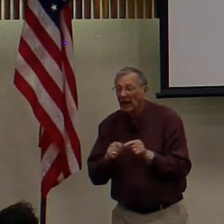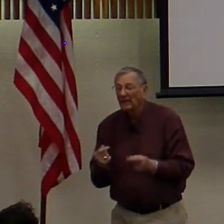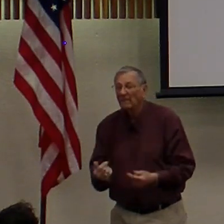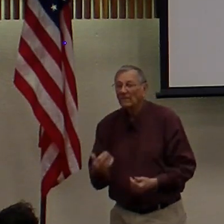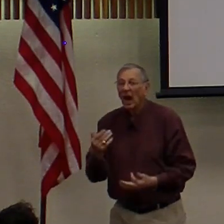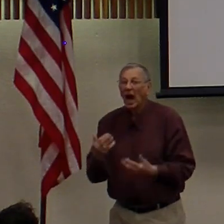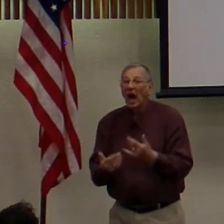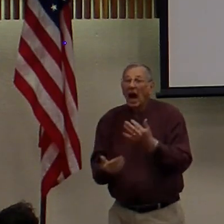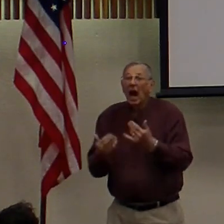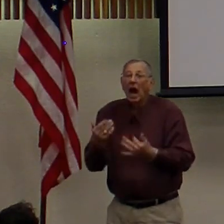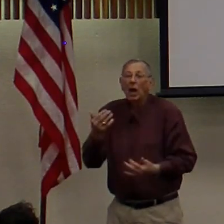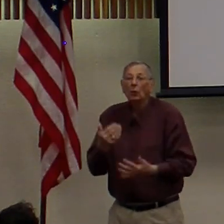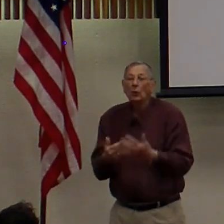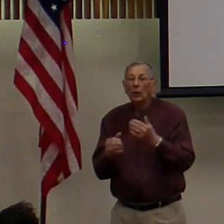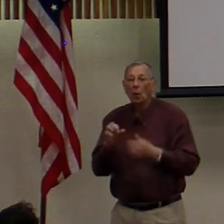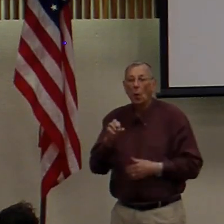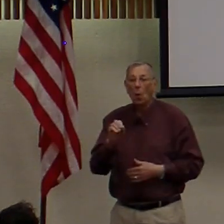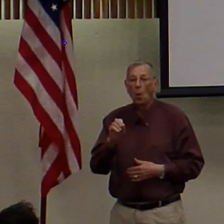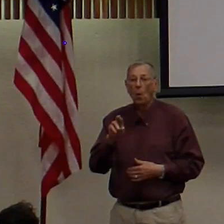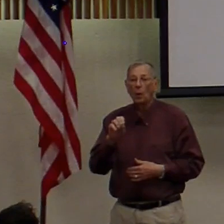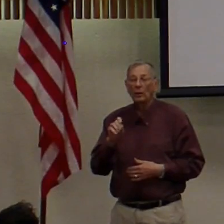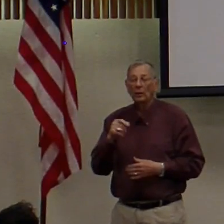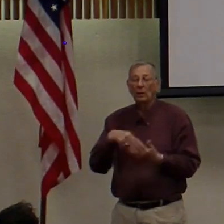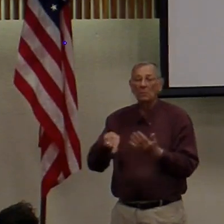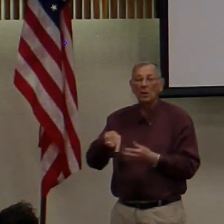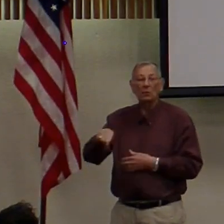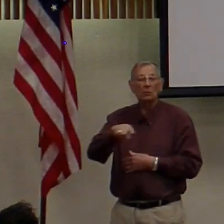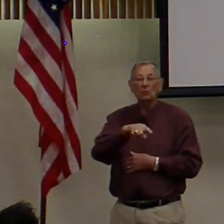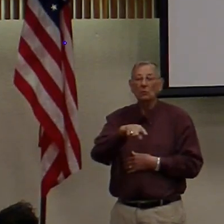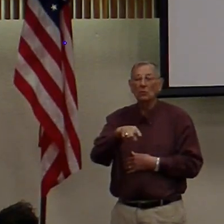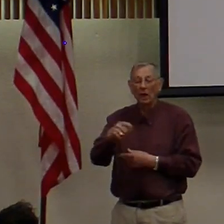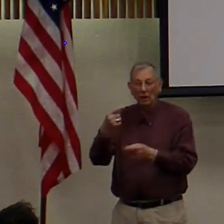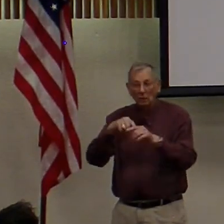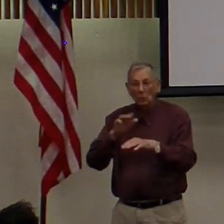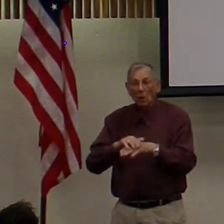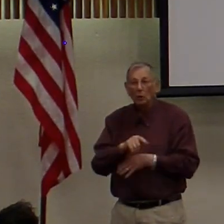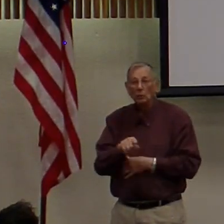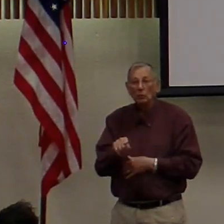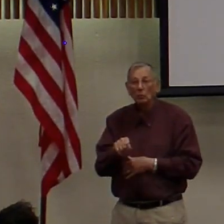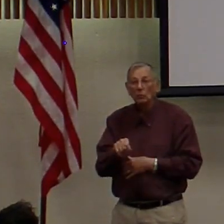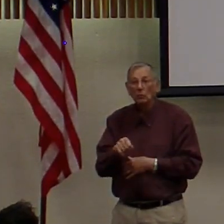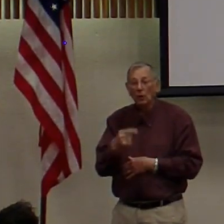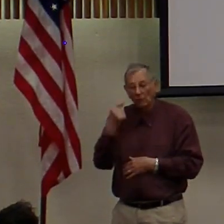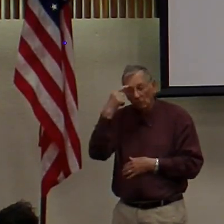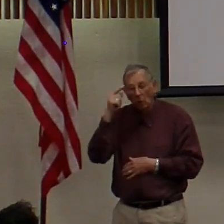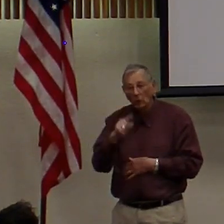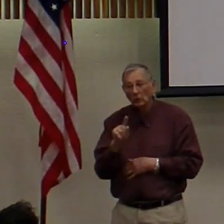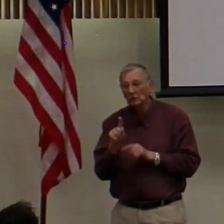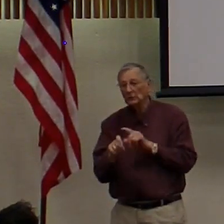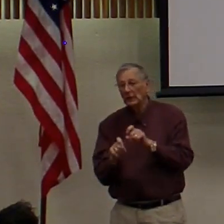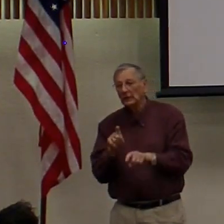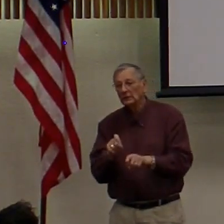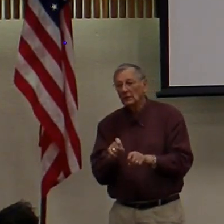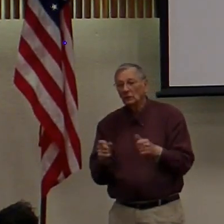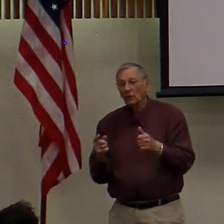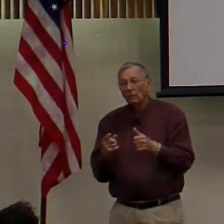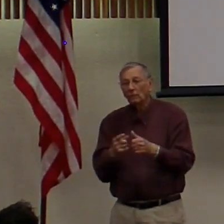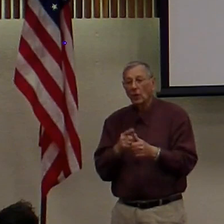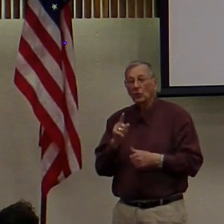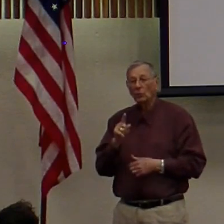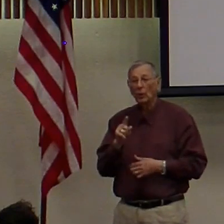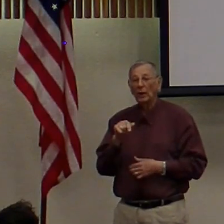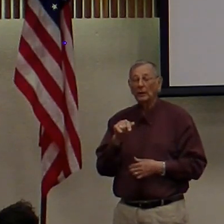fiery ordeal among you, which comes upon you for your testing." So the first